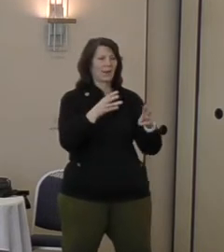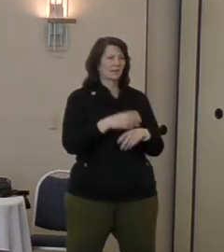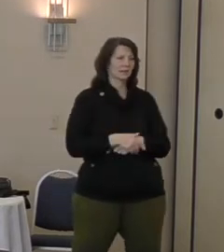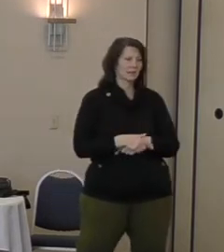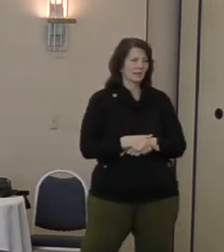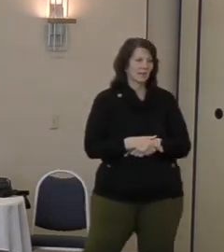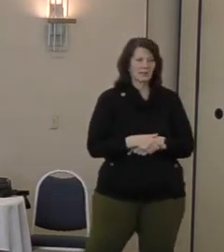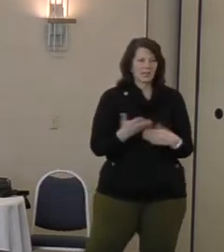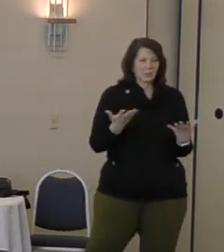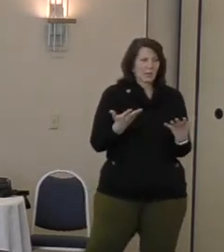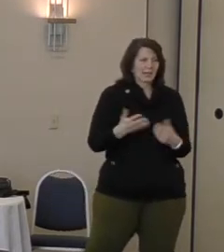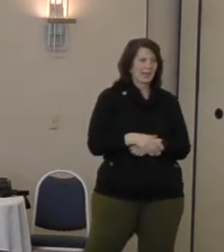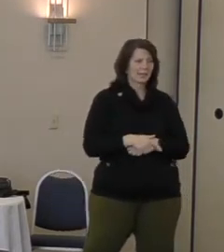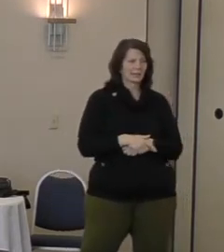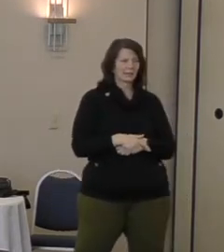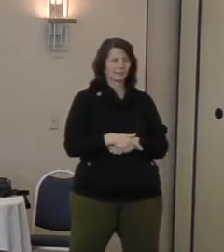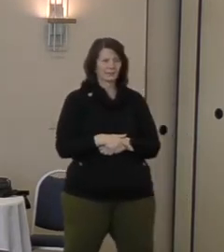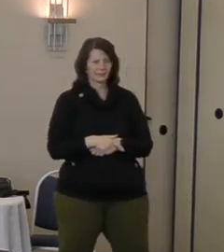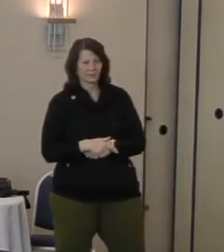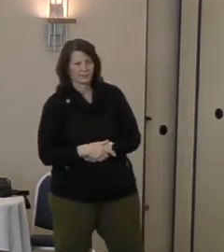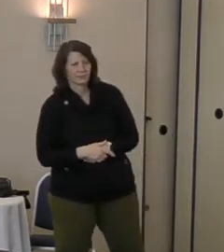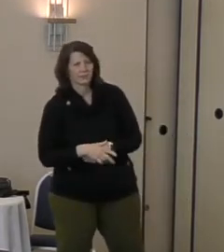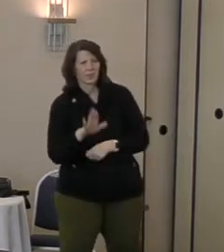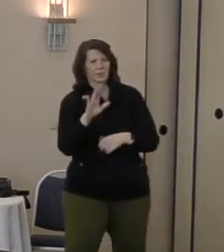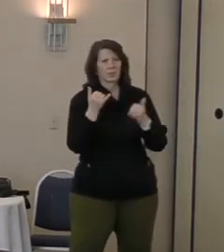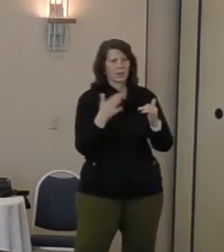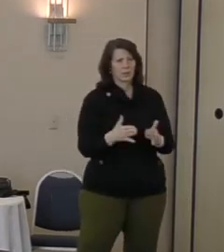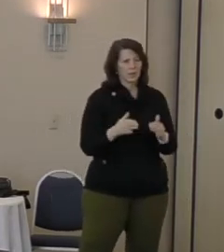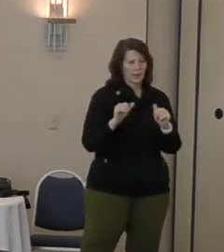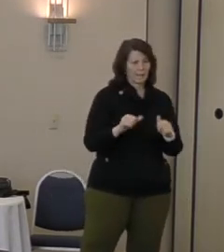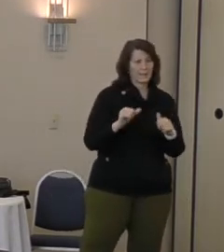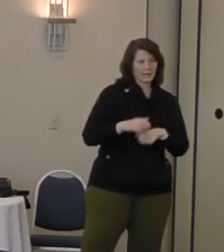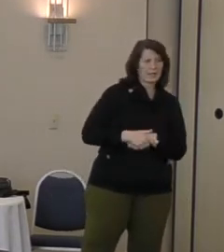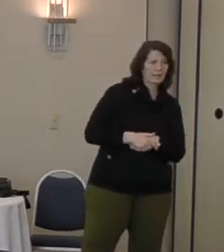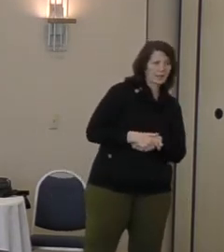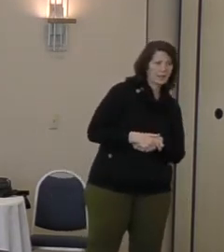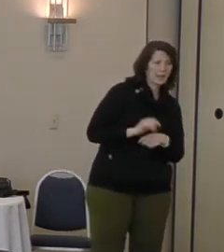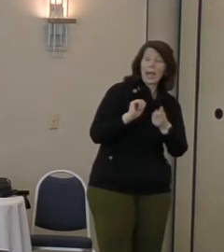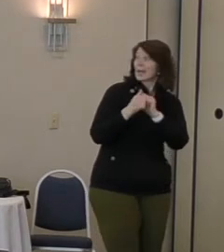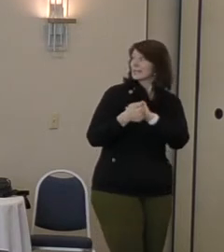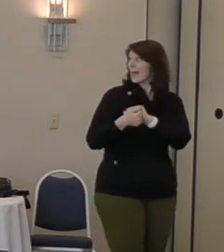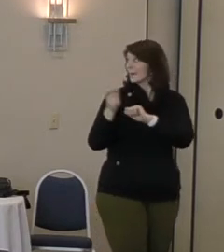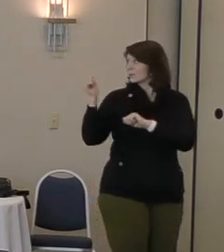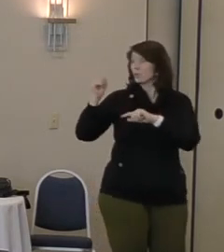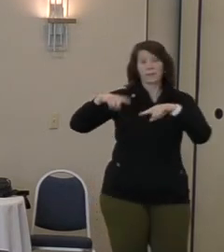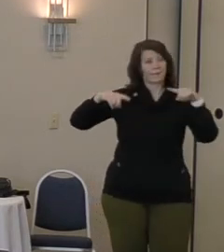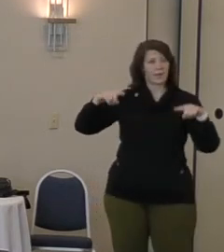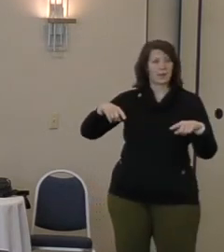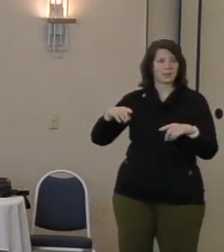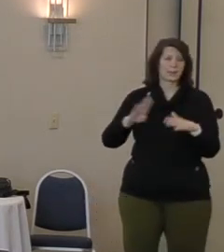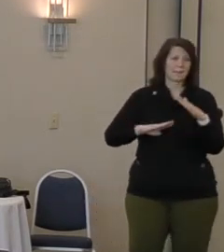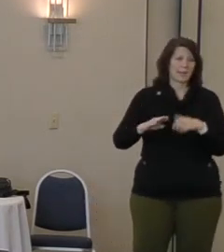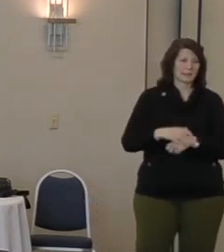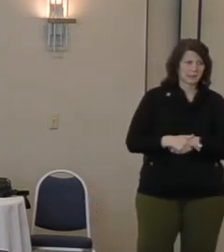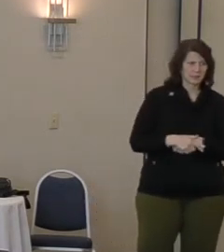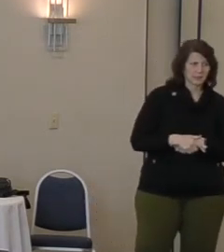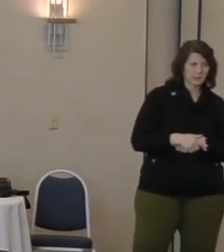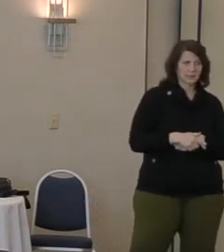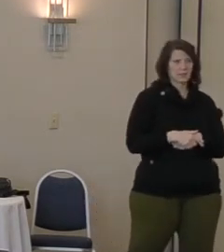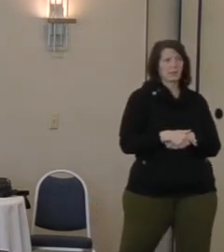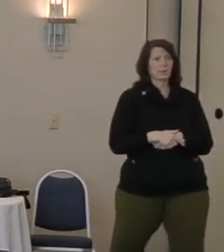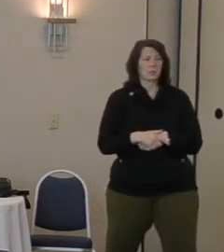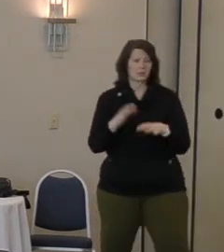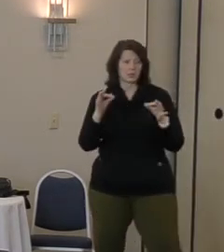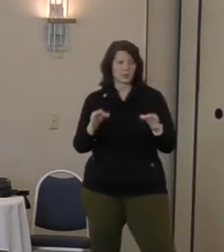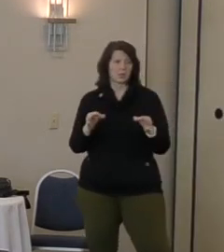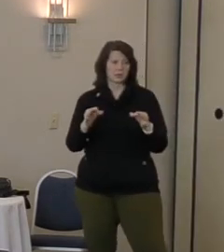is, right? And your player's ability to adapt to these variables is basically what determines a